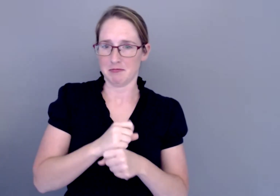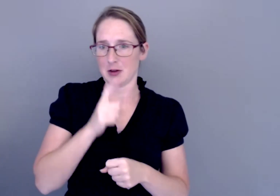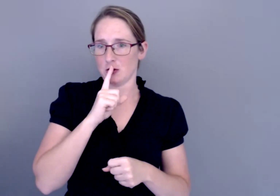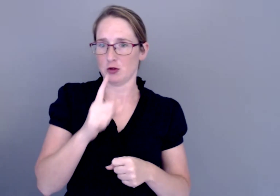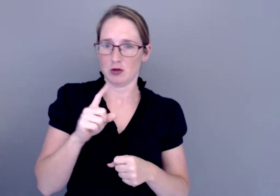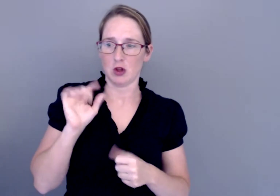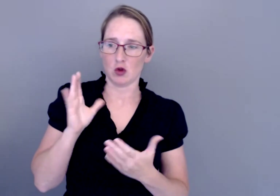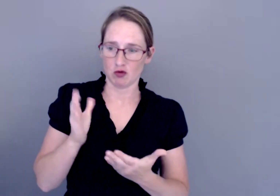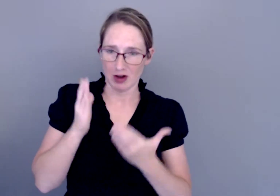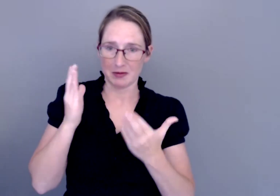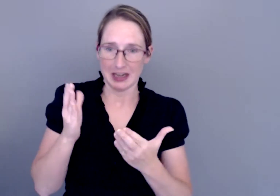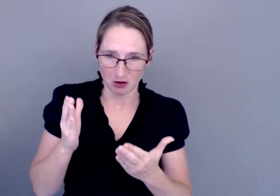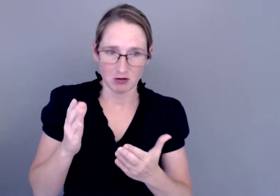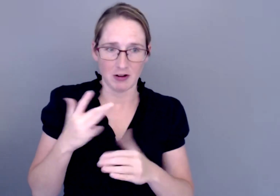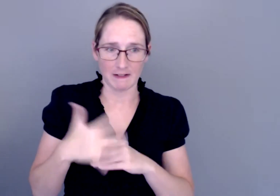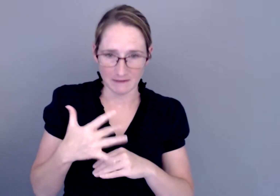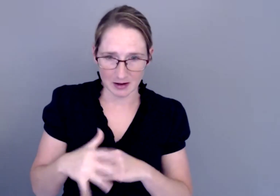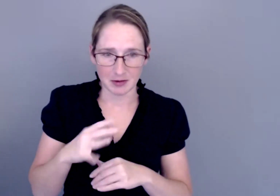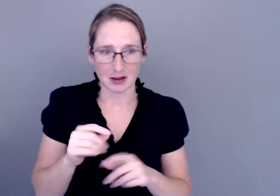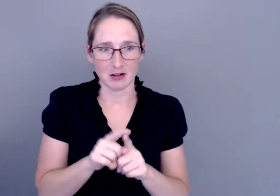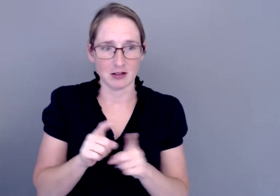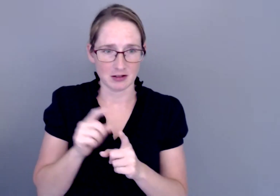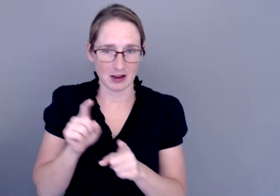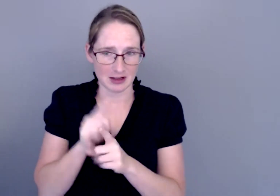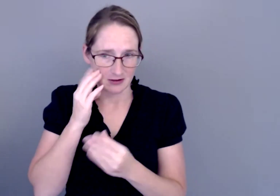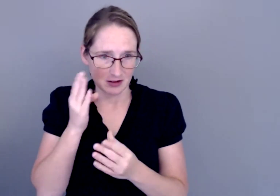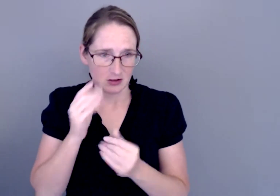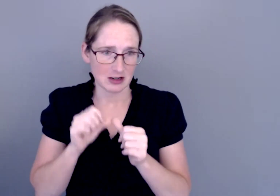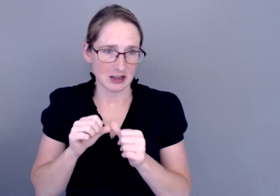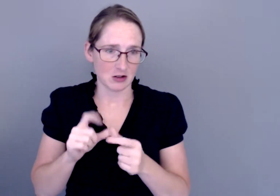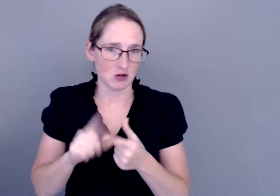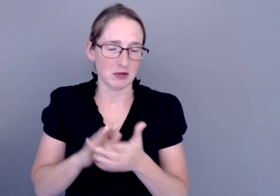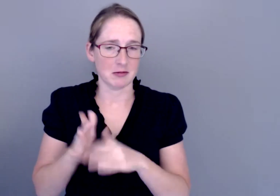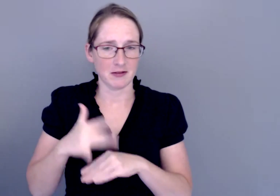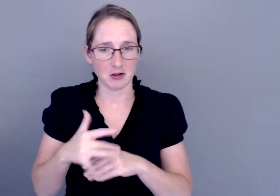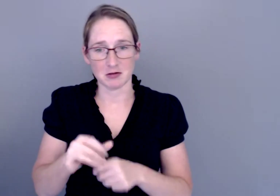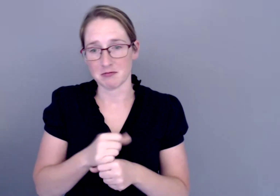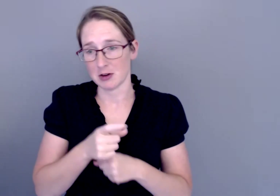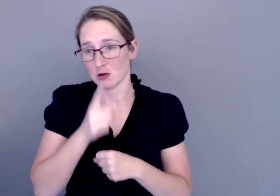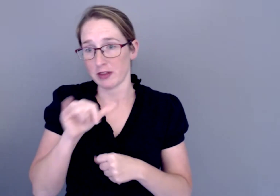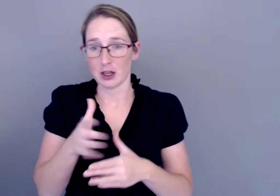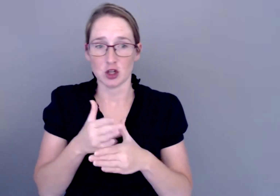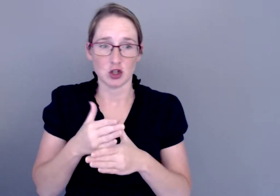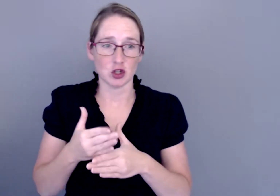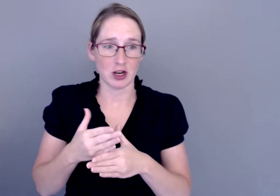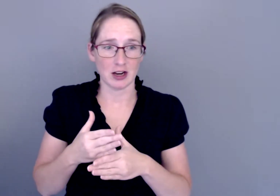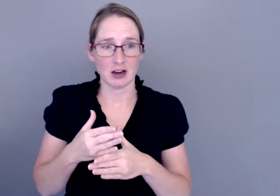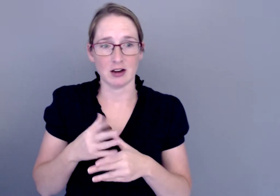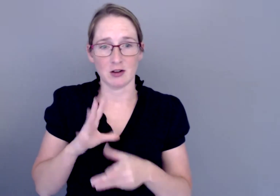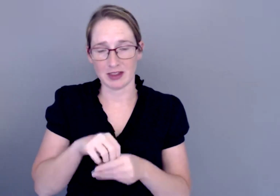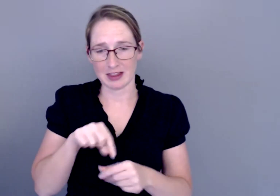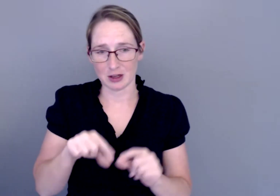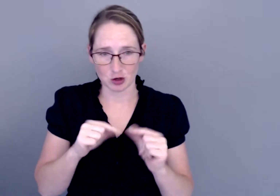those recommendations as they're available, as information continues to come available, making sure that that is shared with this